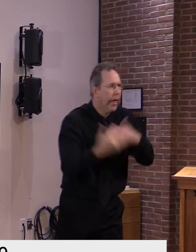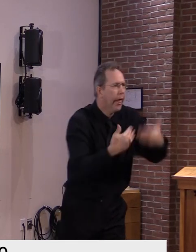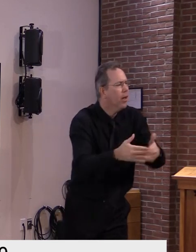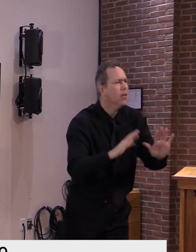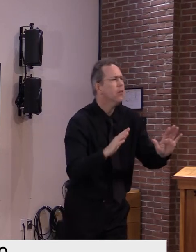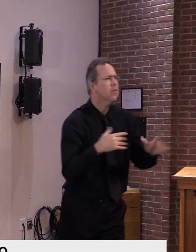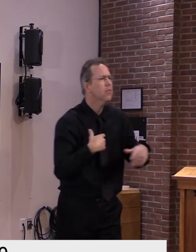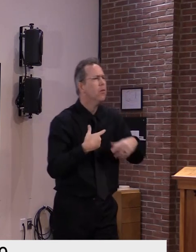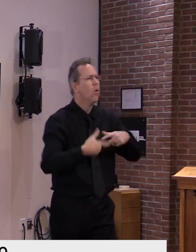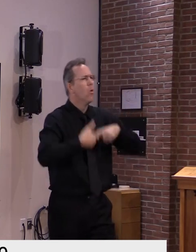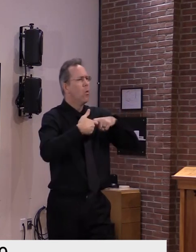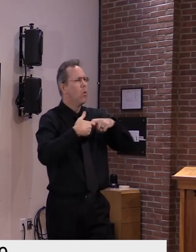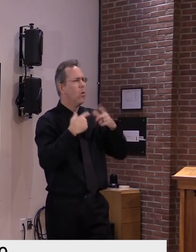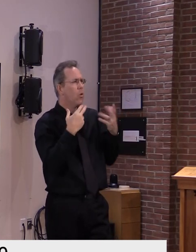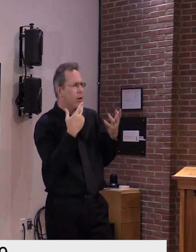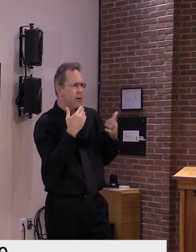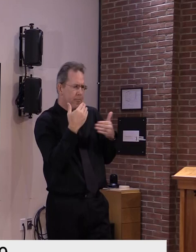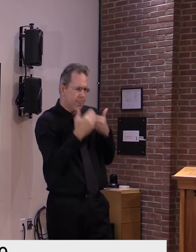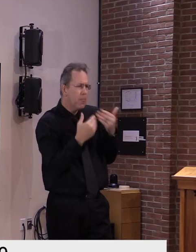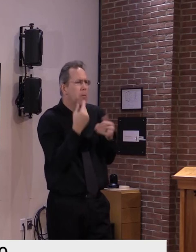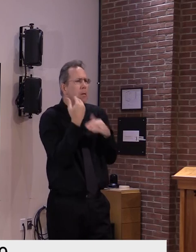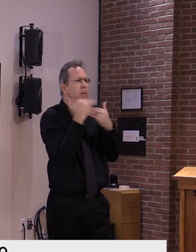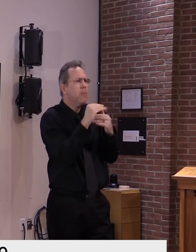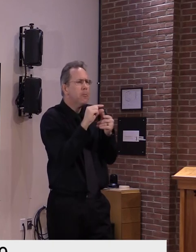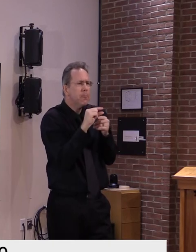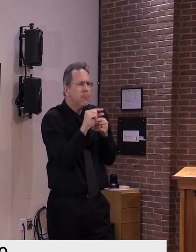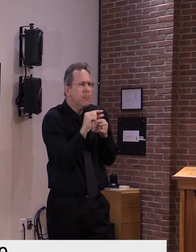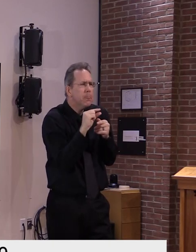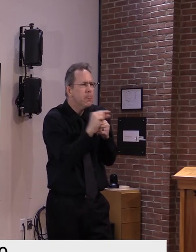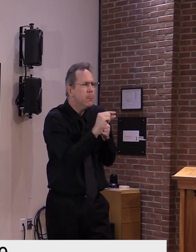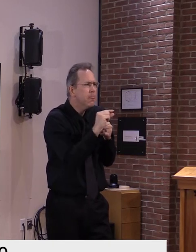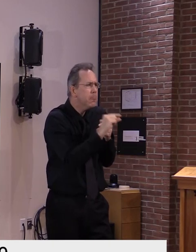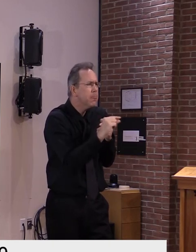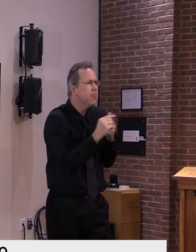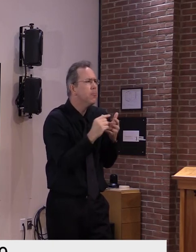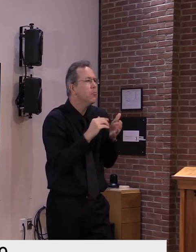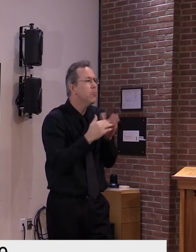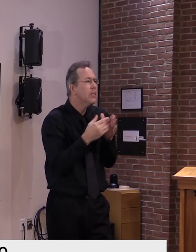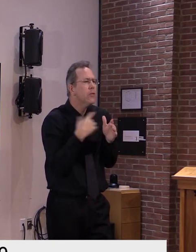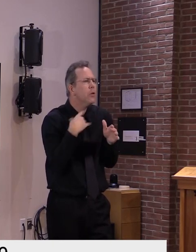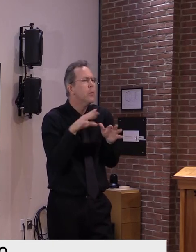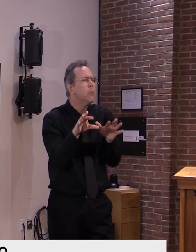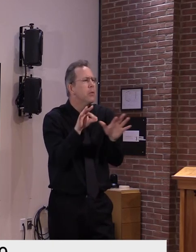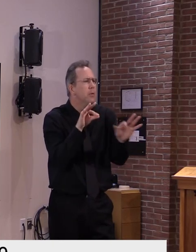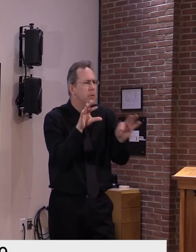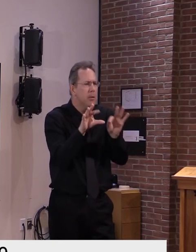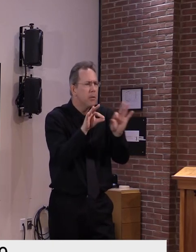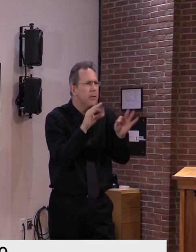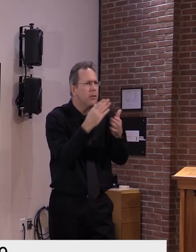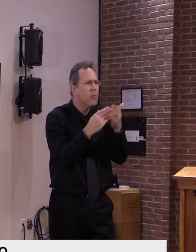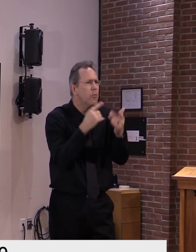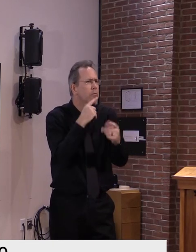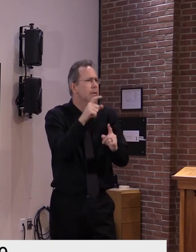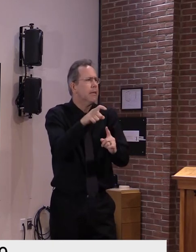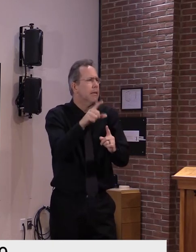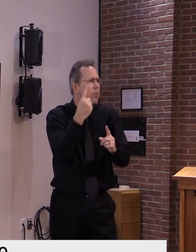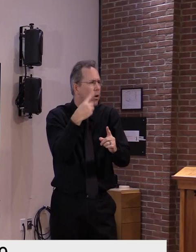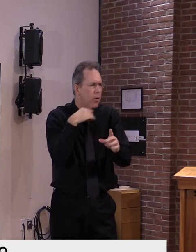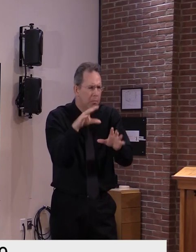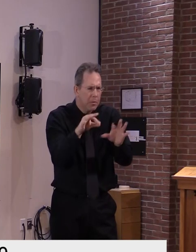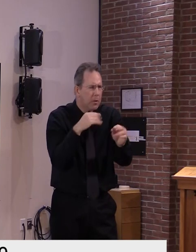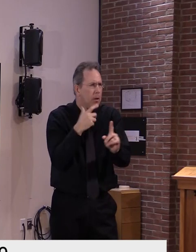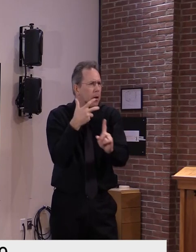some groups may be recommended to get vaccination first. This is similar to when testing supplies were limited early in the